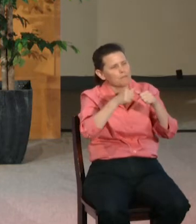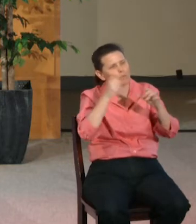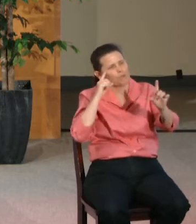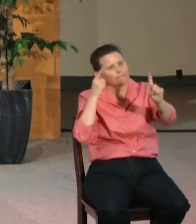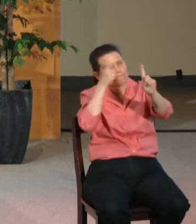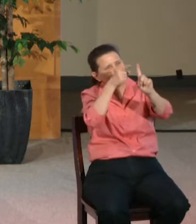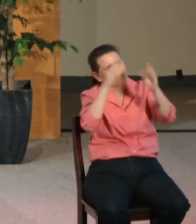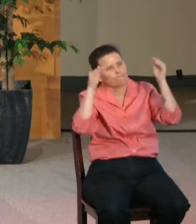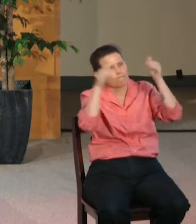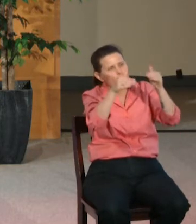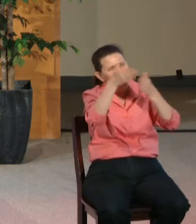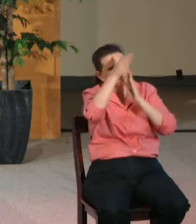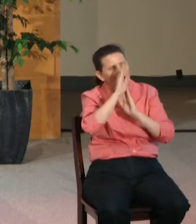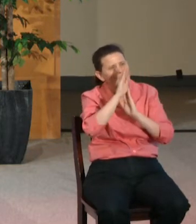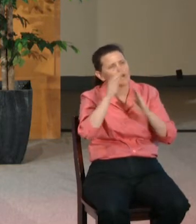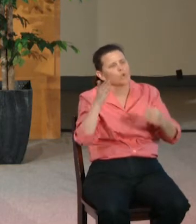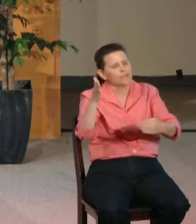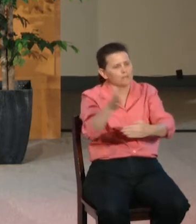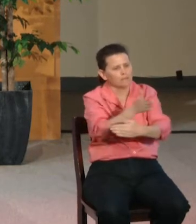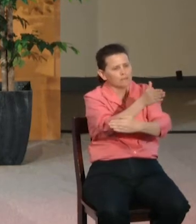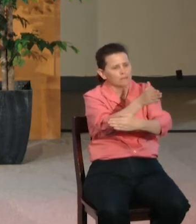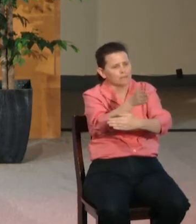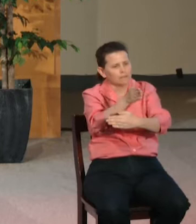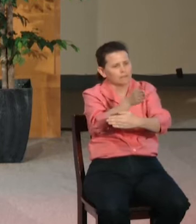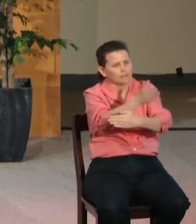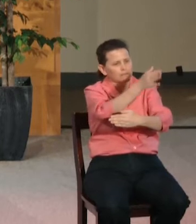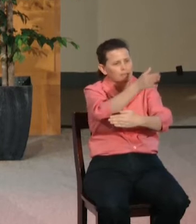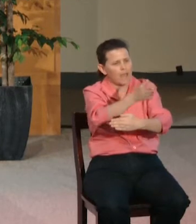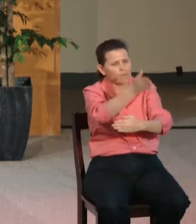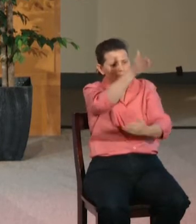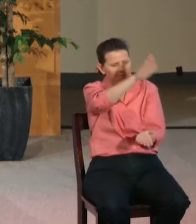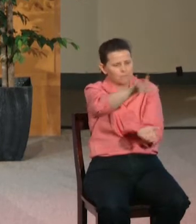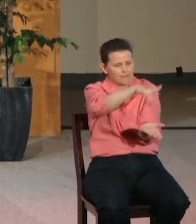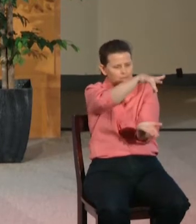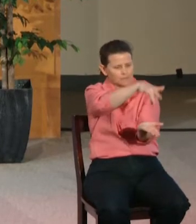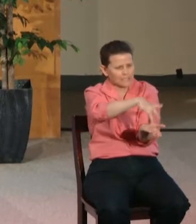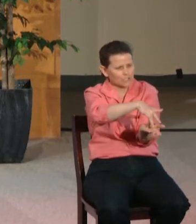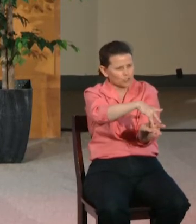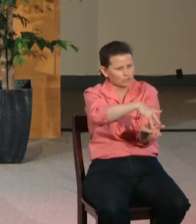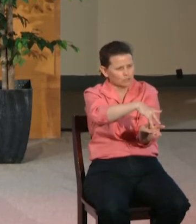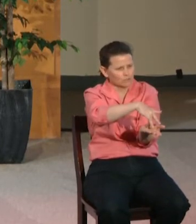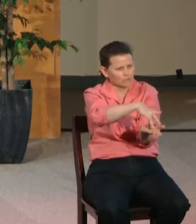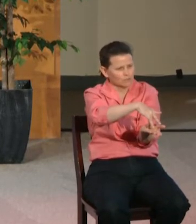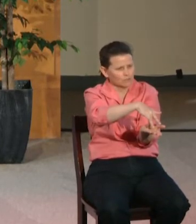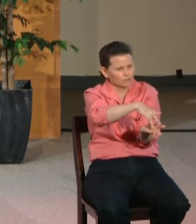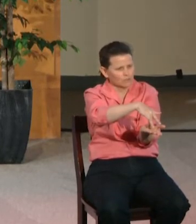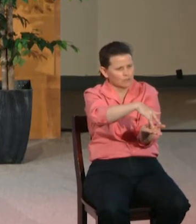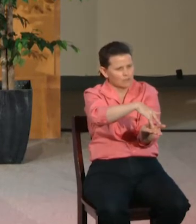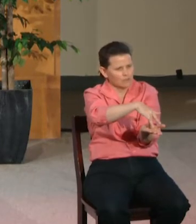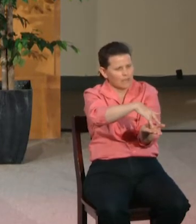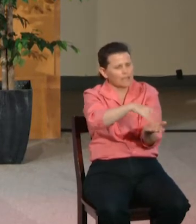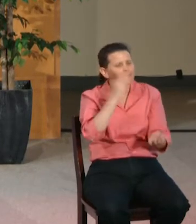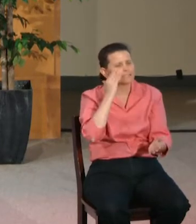way outside of our balance zone, then ultimately we got to moderate and get back to that center, get back to where we're operating